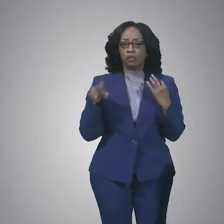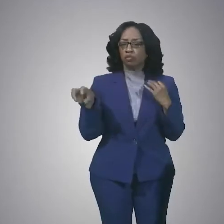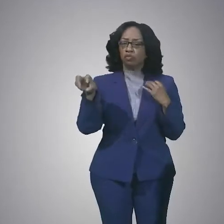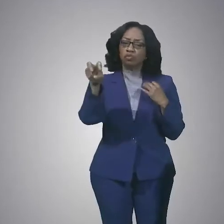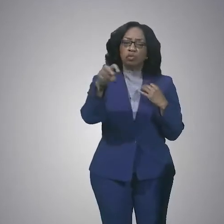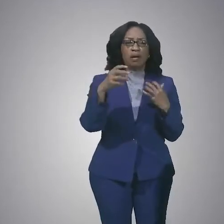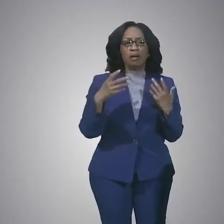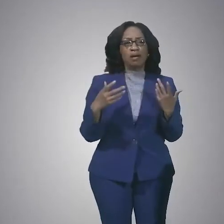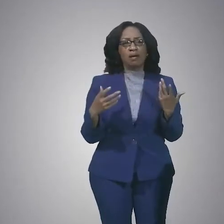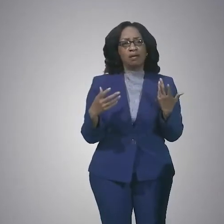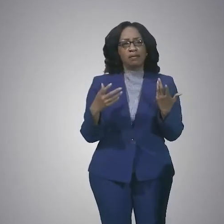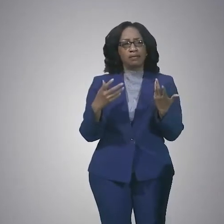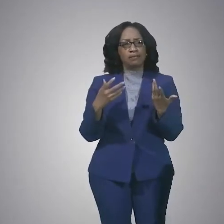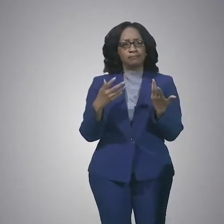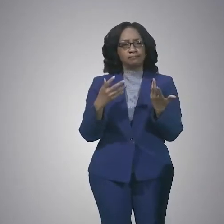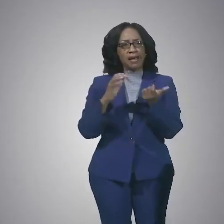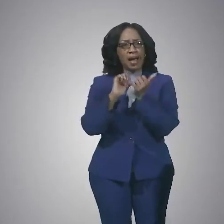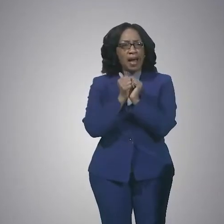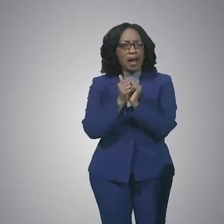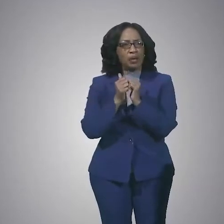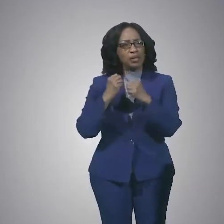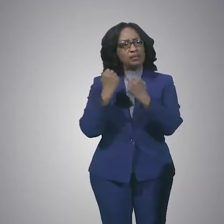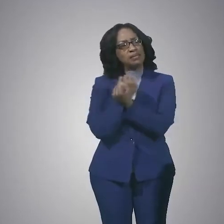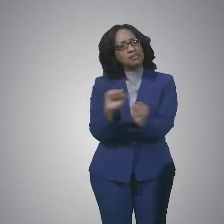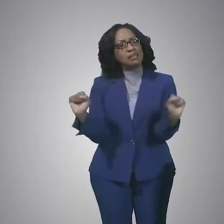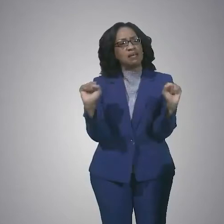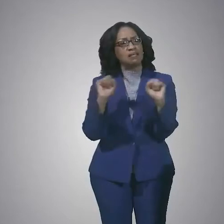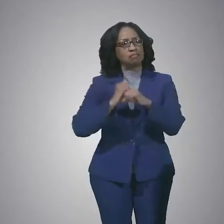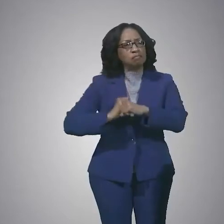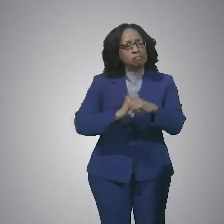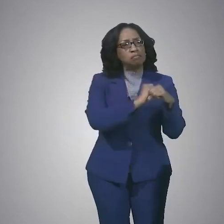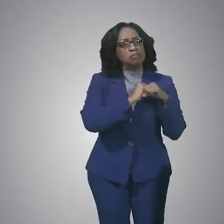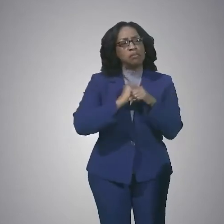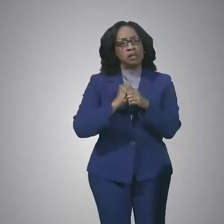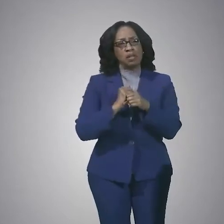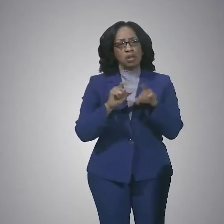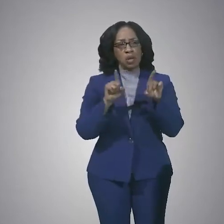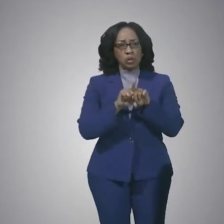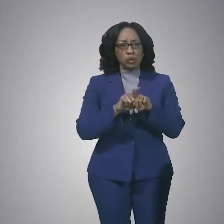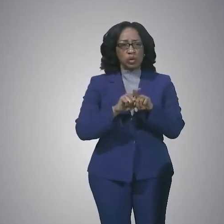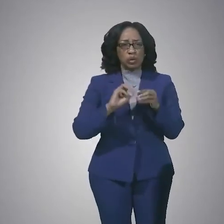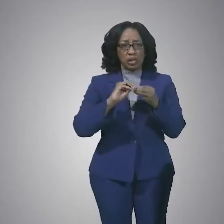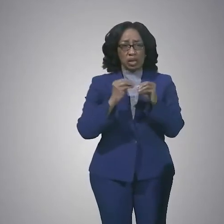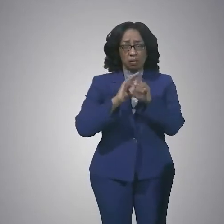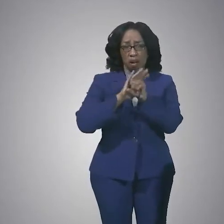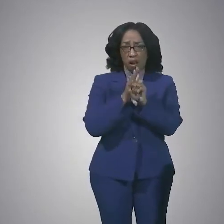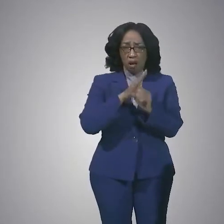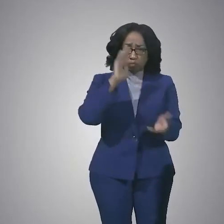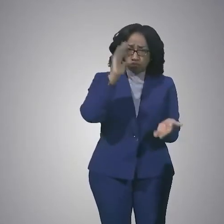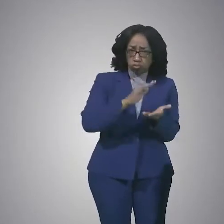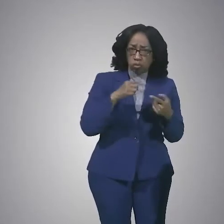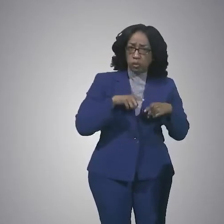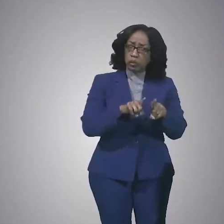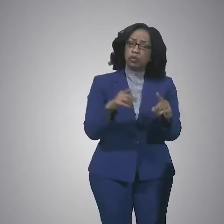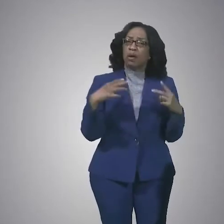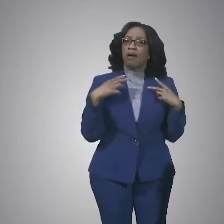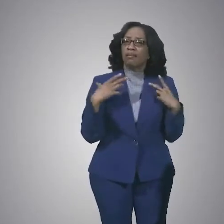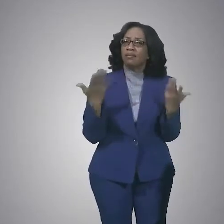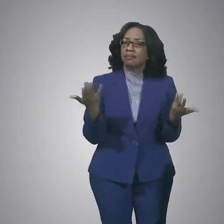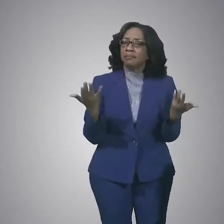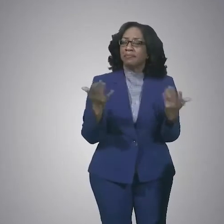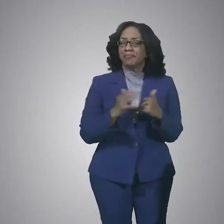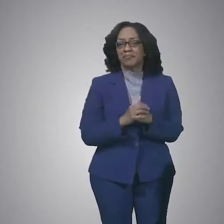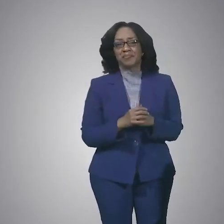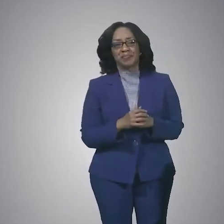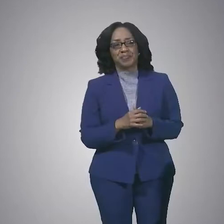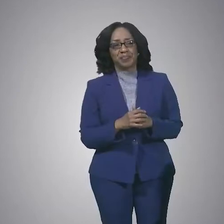would you say to them to better keep themselves safe and also, keep cases down in Shelby during the holidays? Great